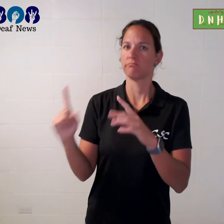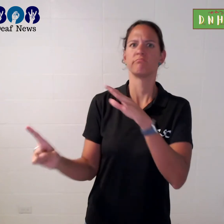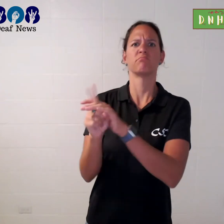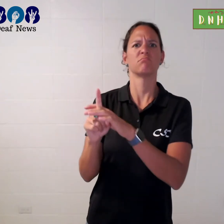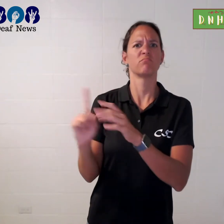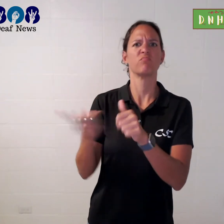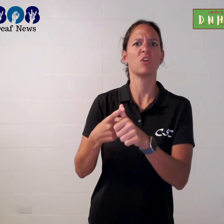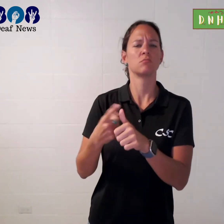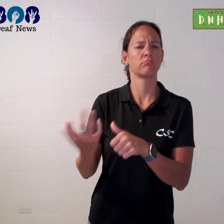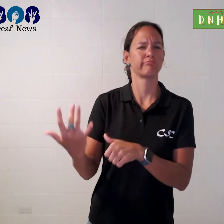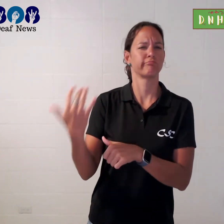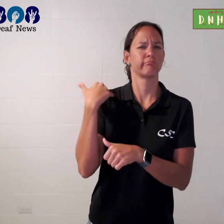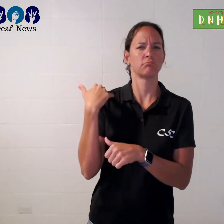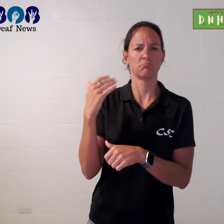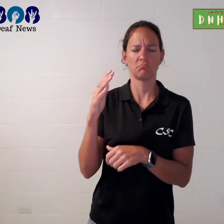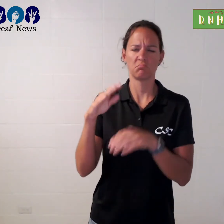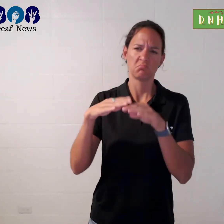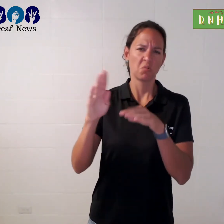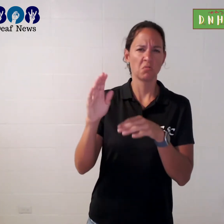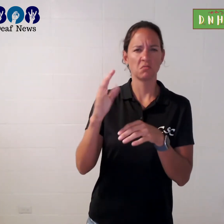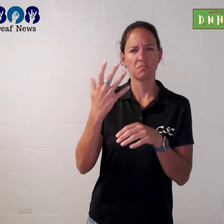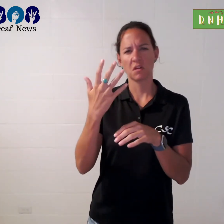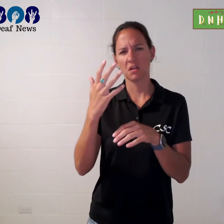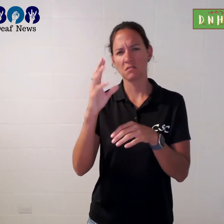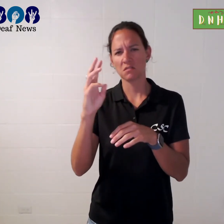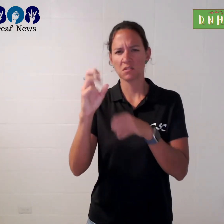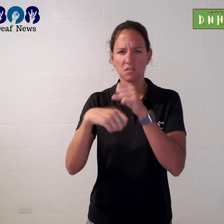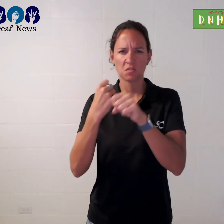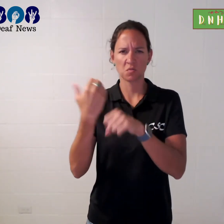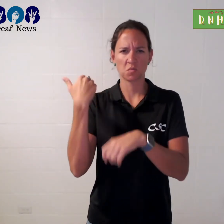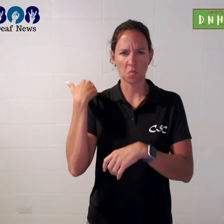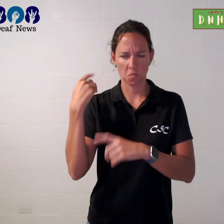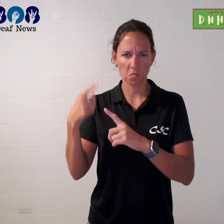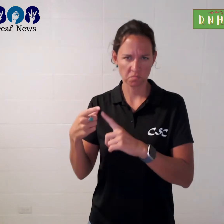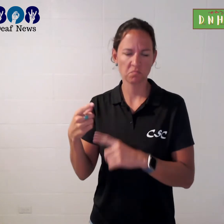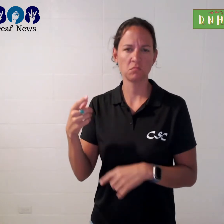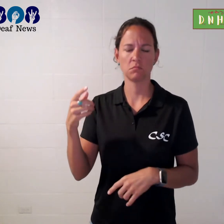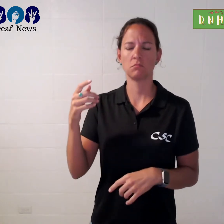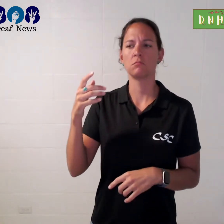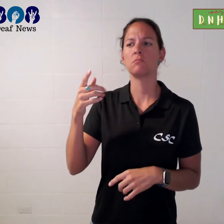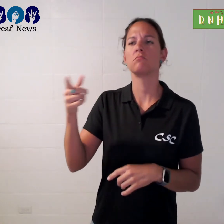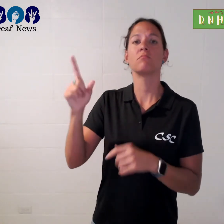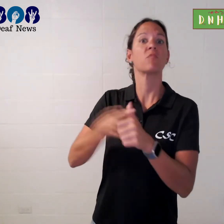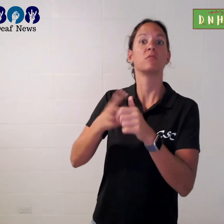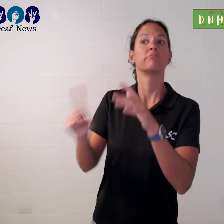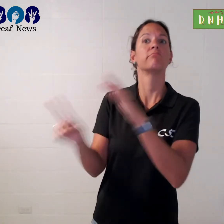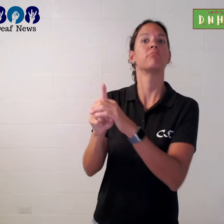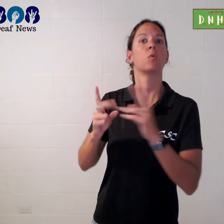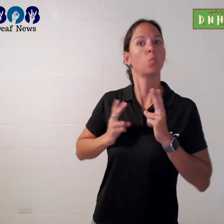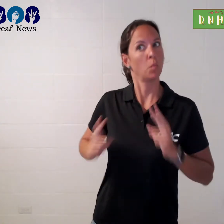According to the CDC, monkeypox first showed up about 5-6 years ago.